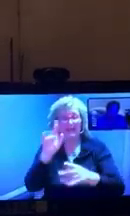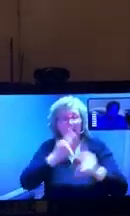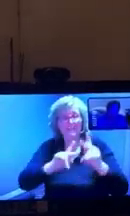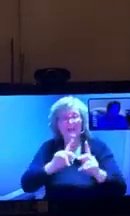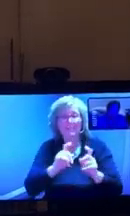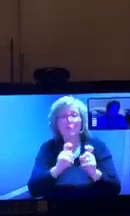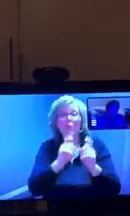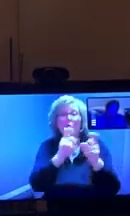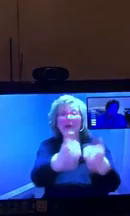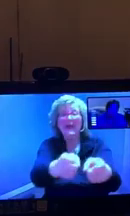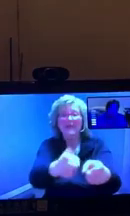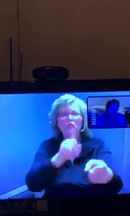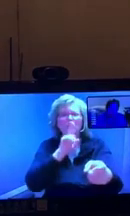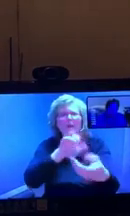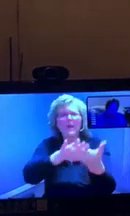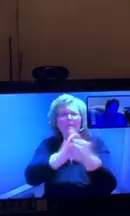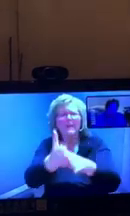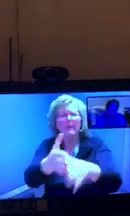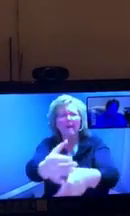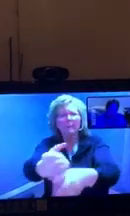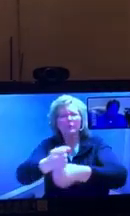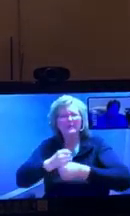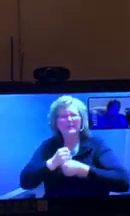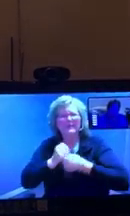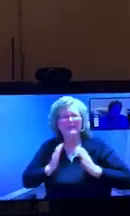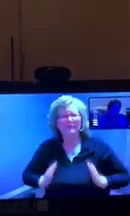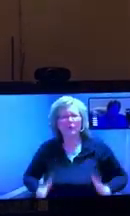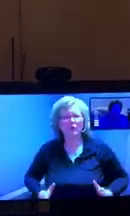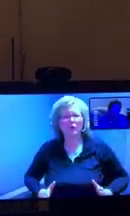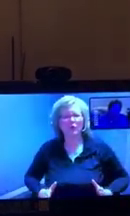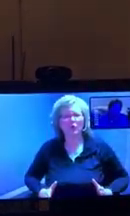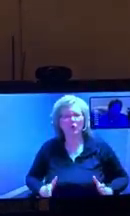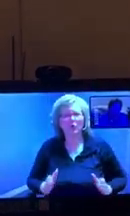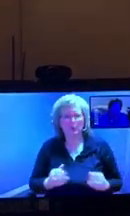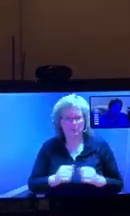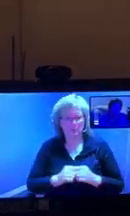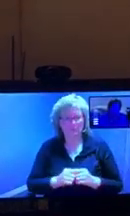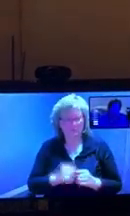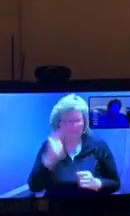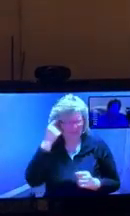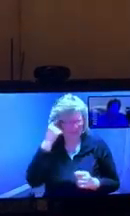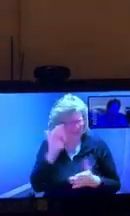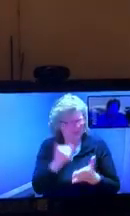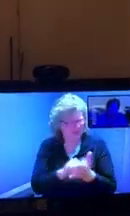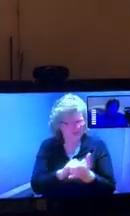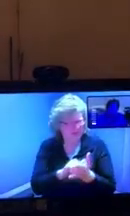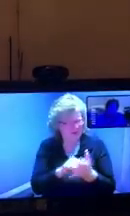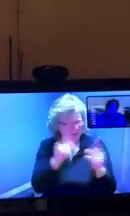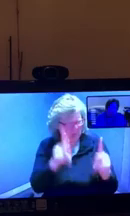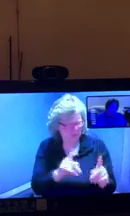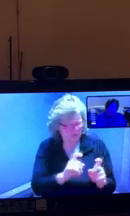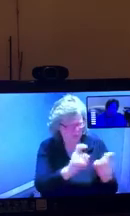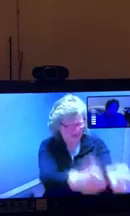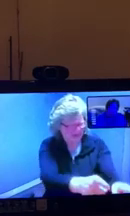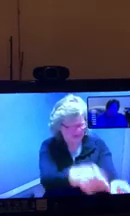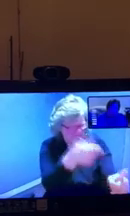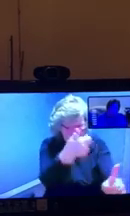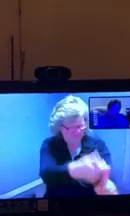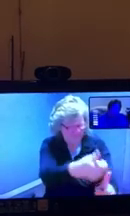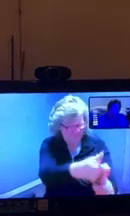receivers. Think about that for a minute. The givers become the receivers. I mean, you're going to be able to, your